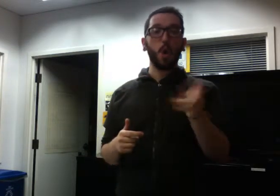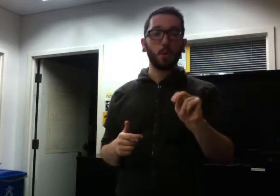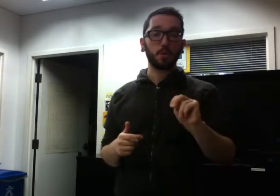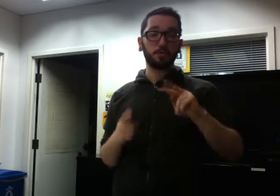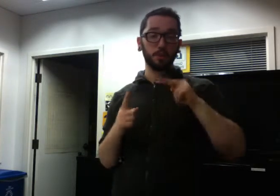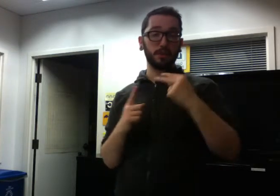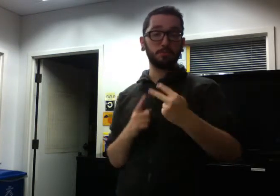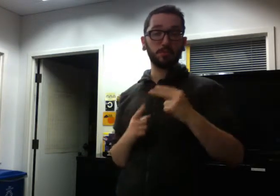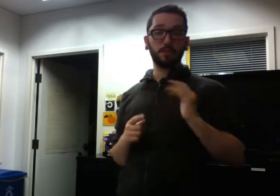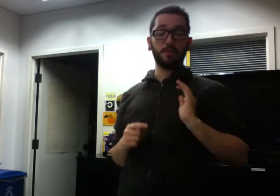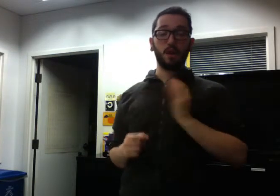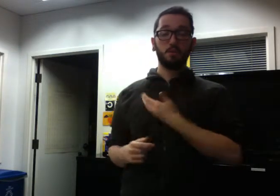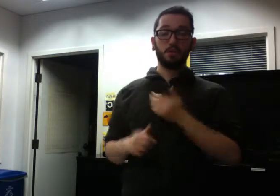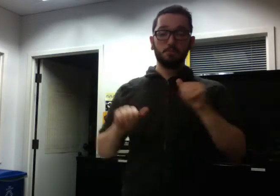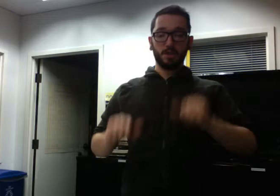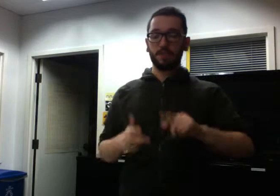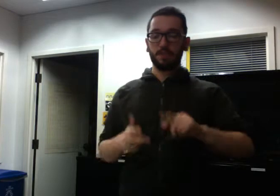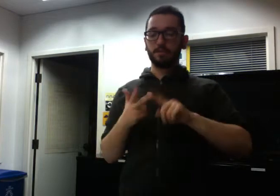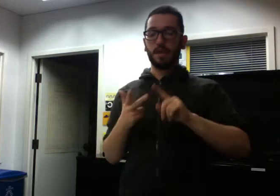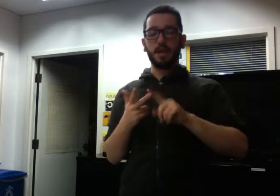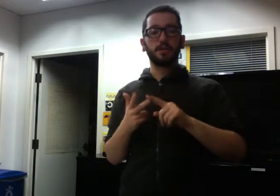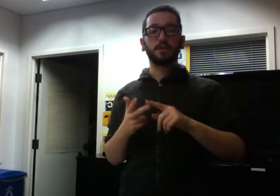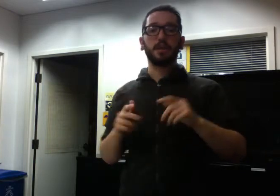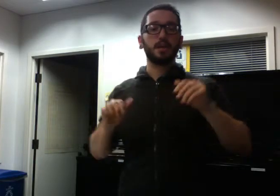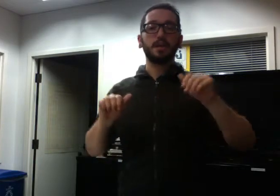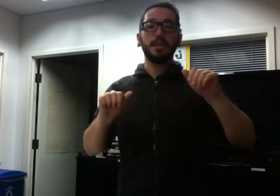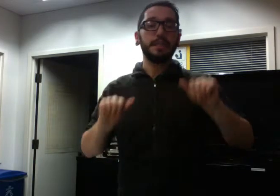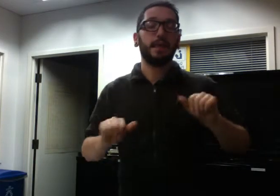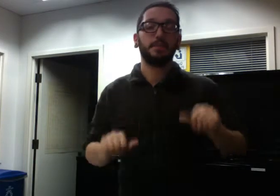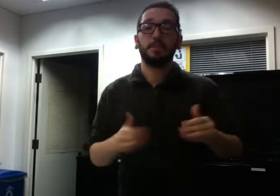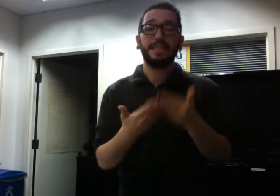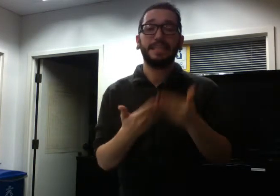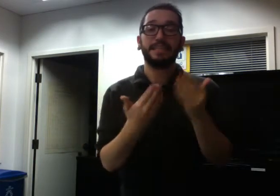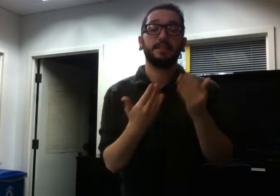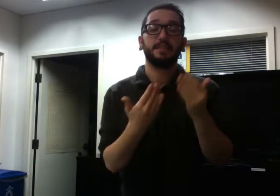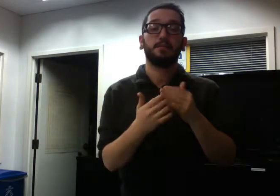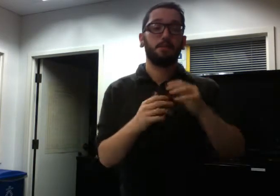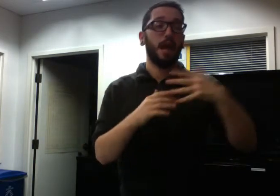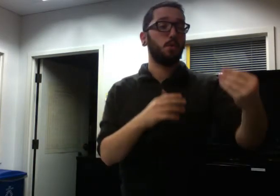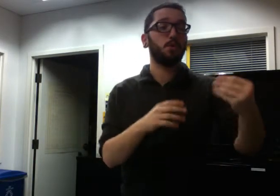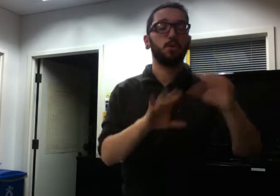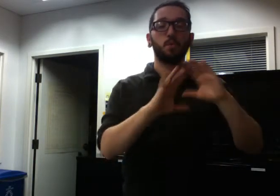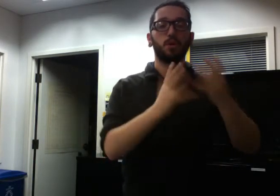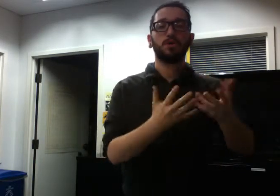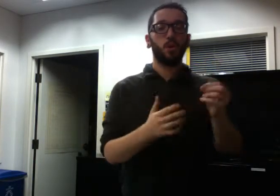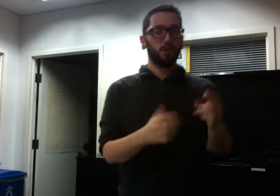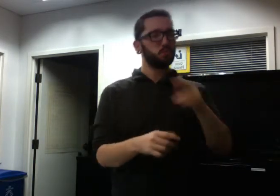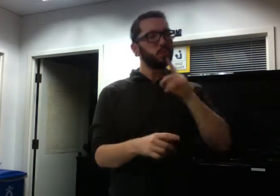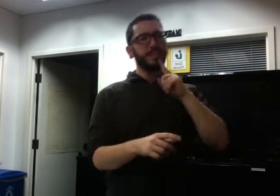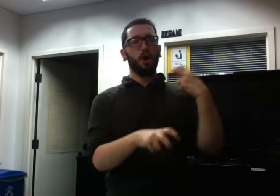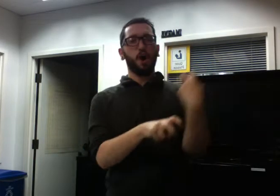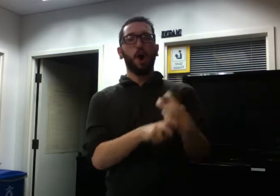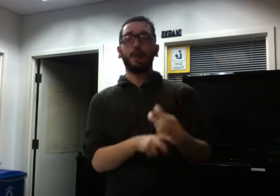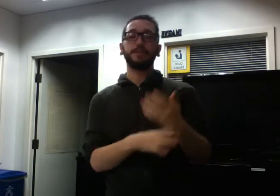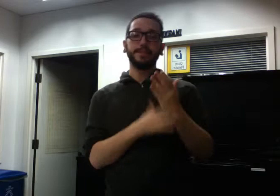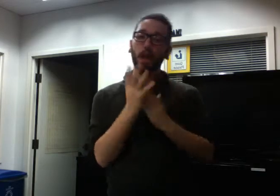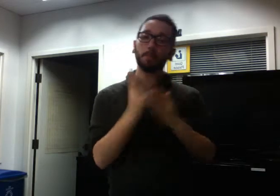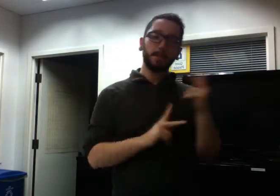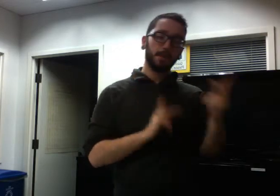world. Some people are only comfortable in the confines of their own home. Others venture out into the world, into